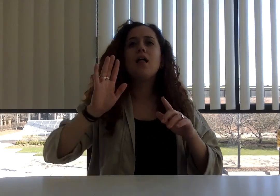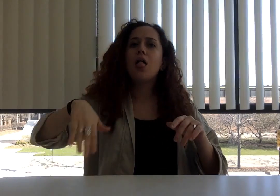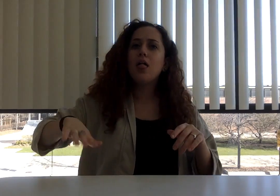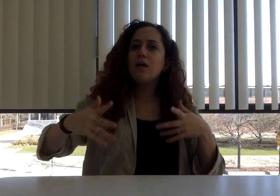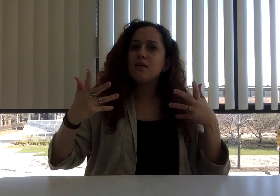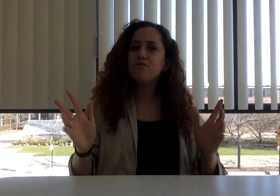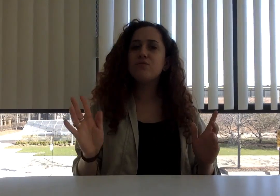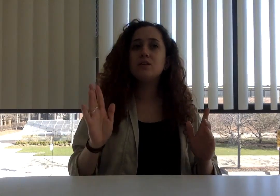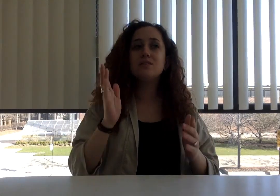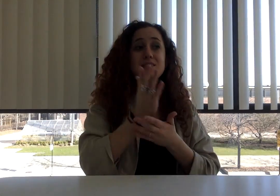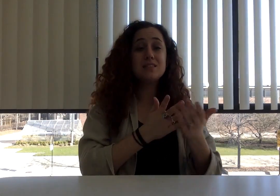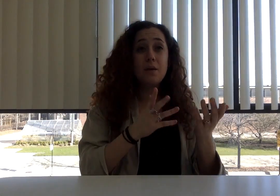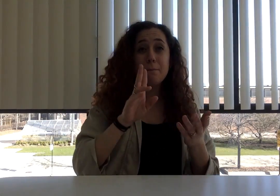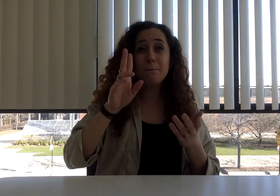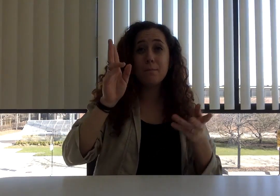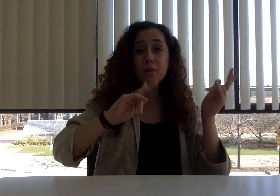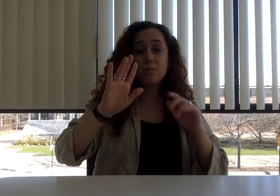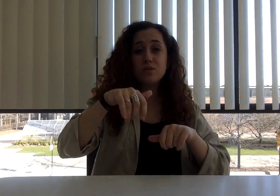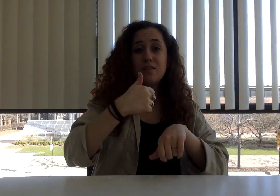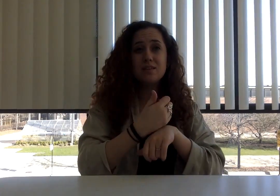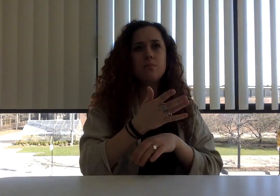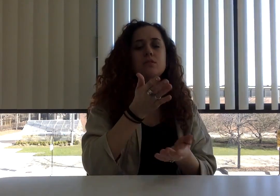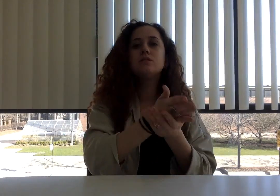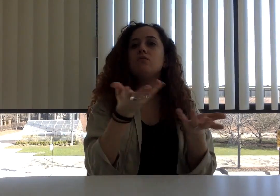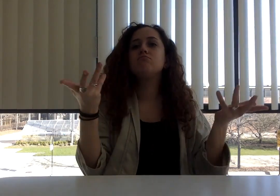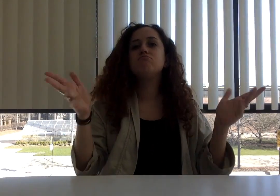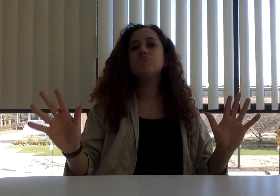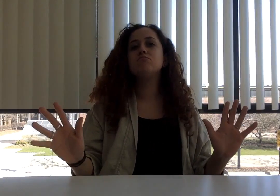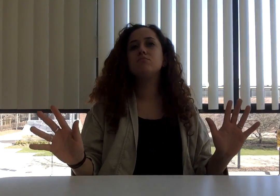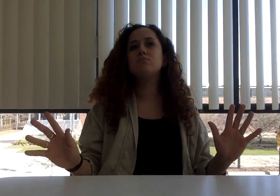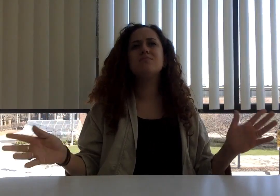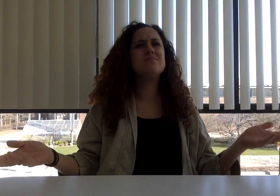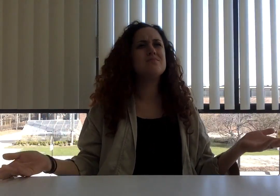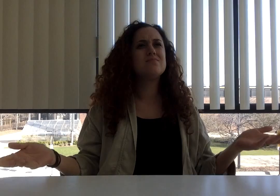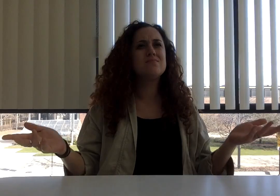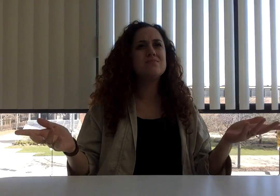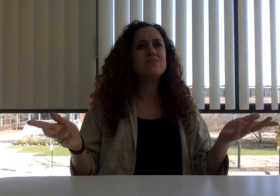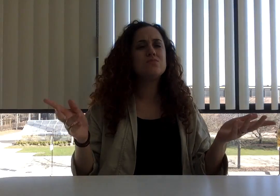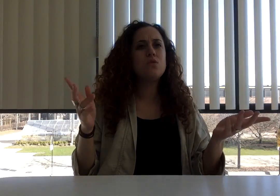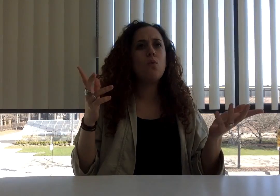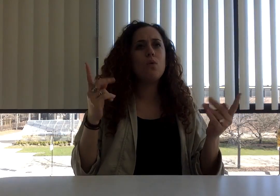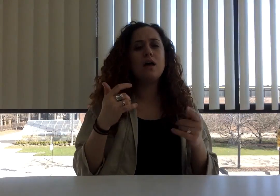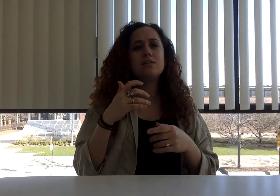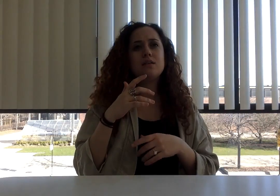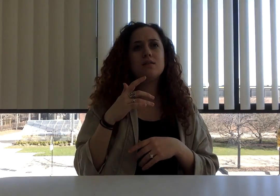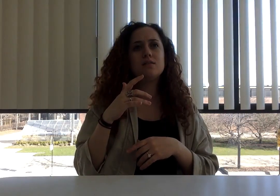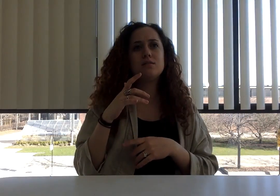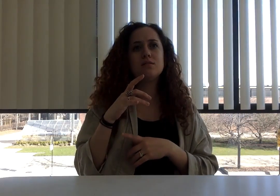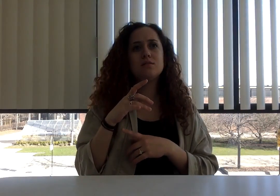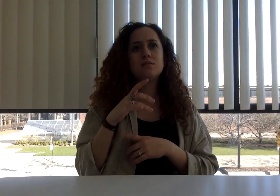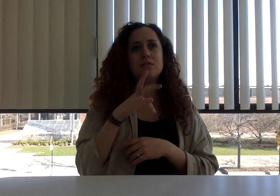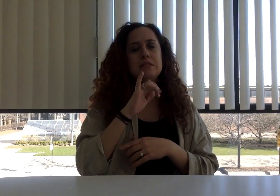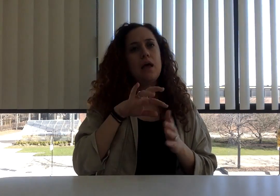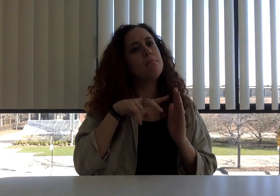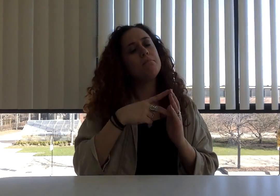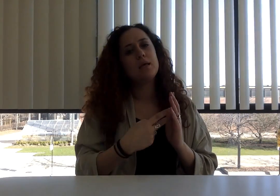up stopped here. What does x equals negative 2 and positive 1 mean to that system? Those are